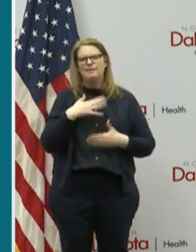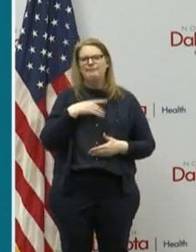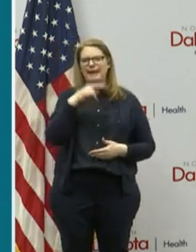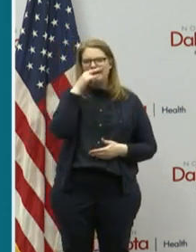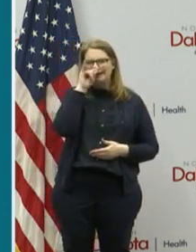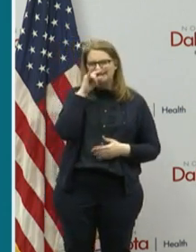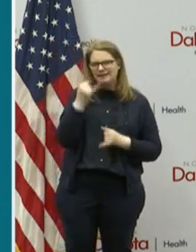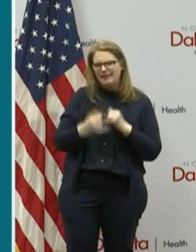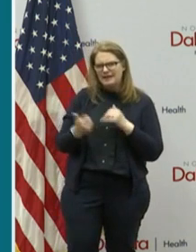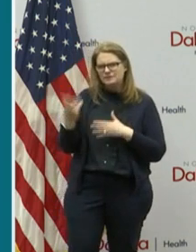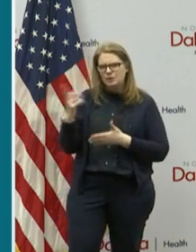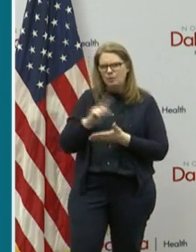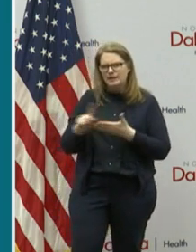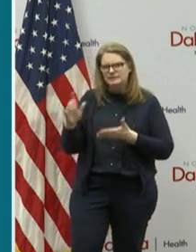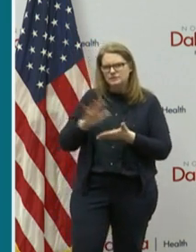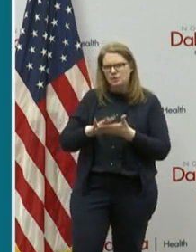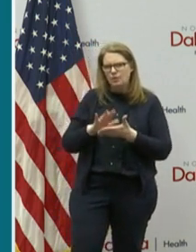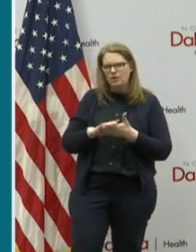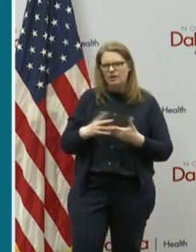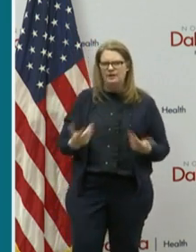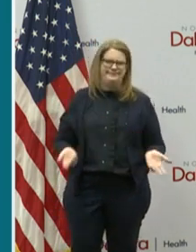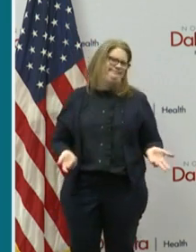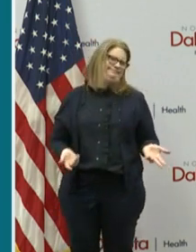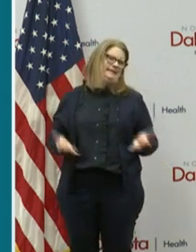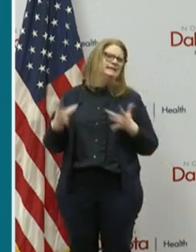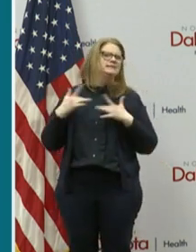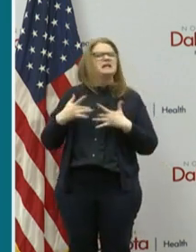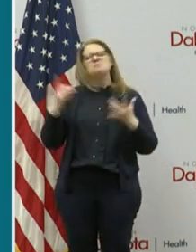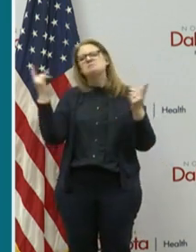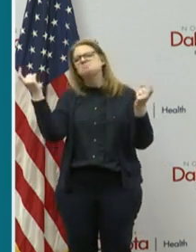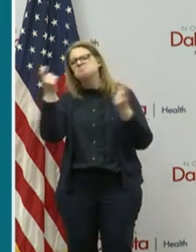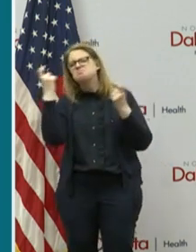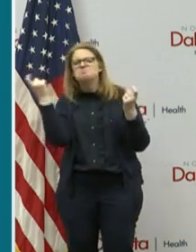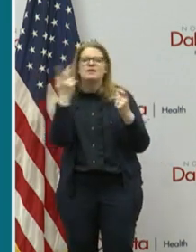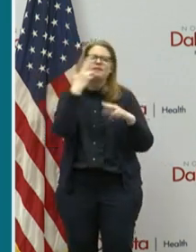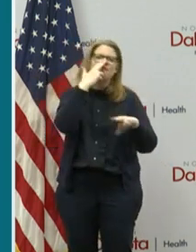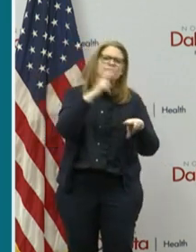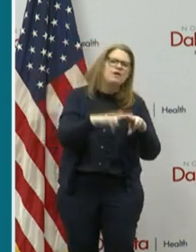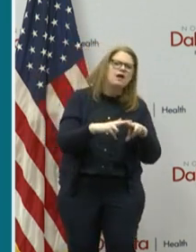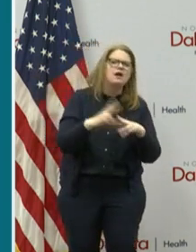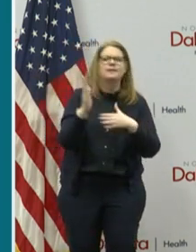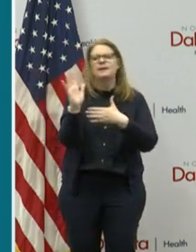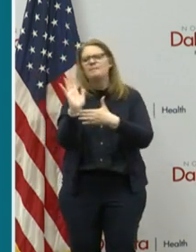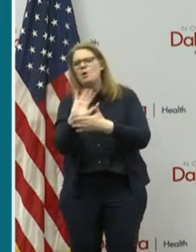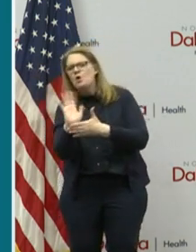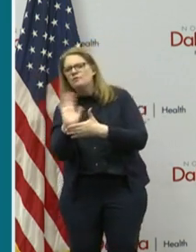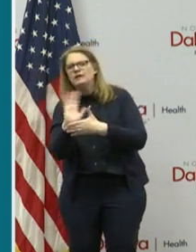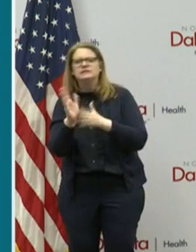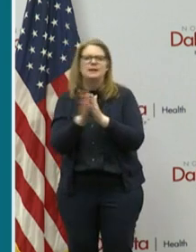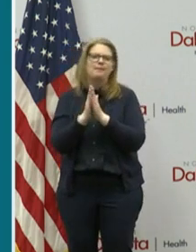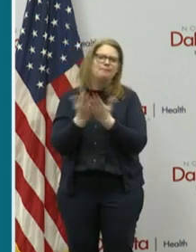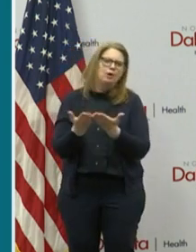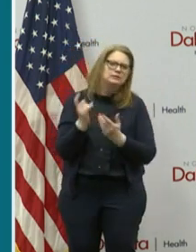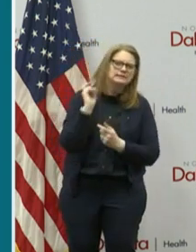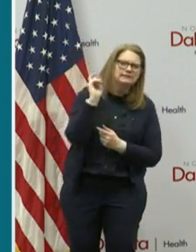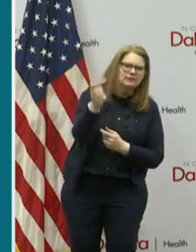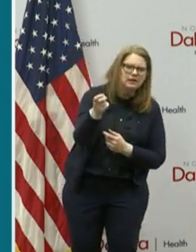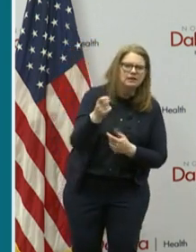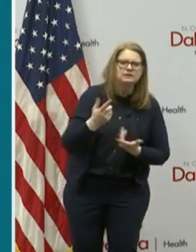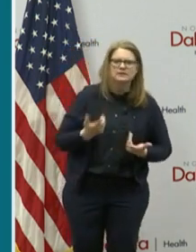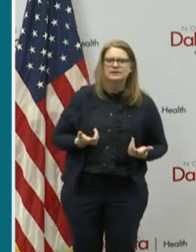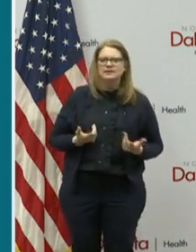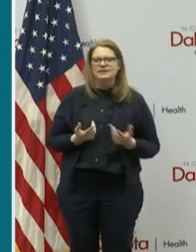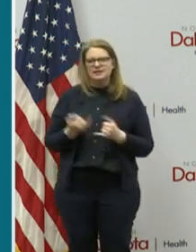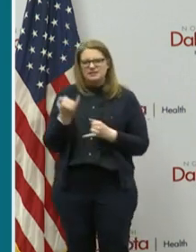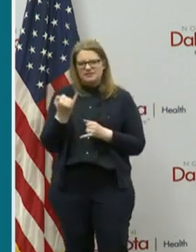there was a lot of celebration and fun and movies and turn your books in. So we know that those